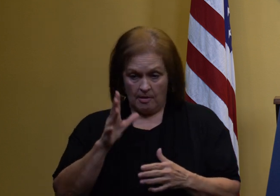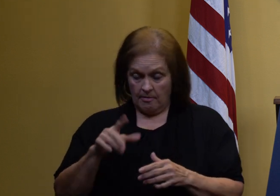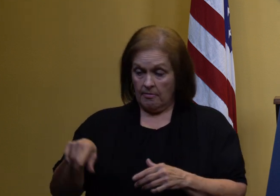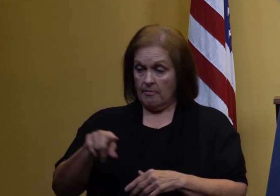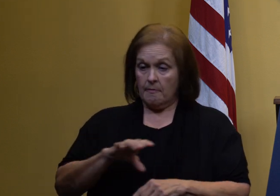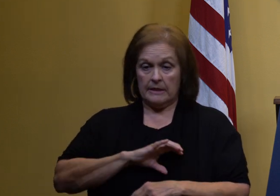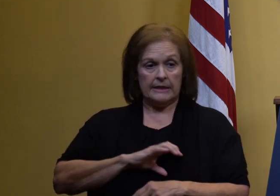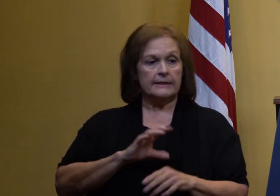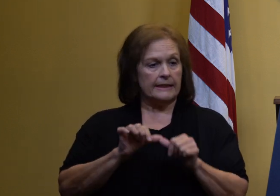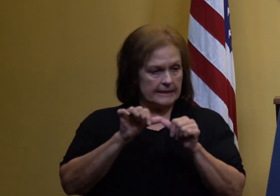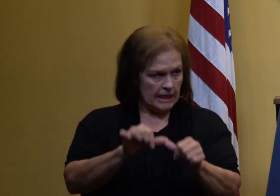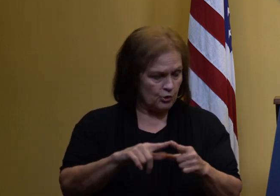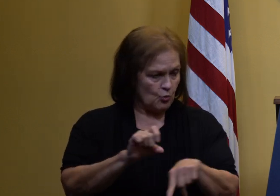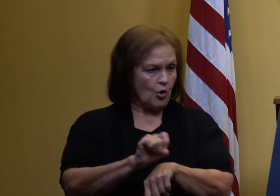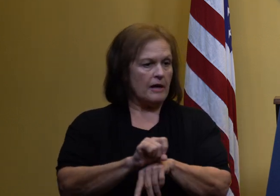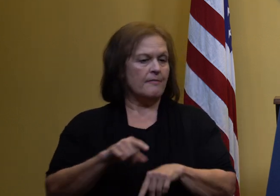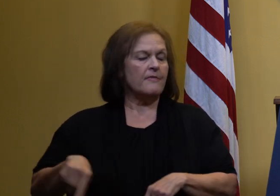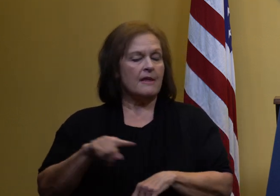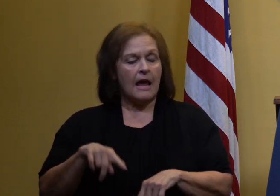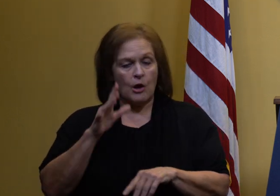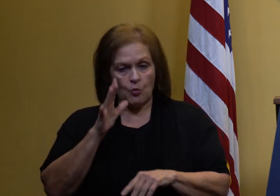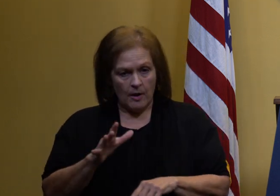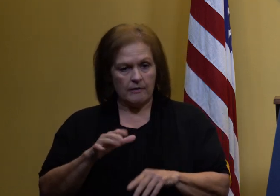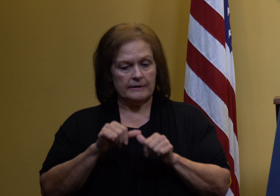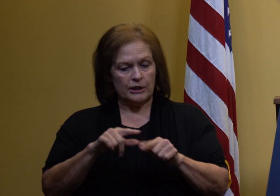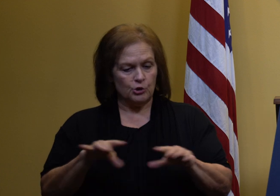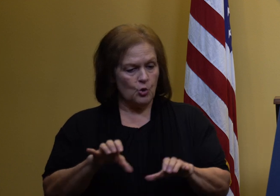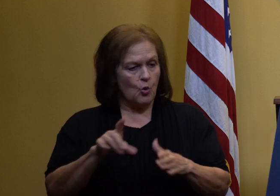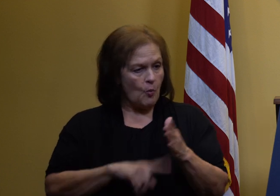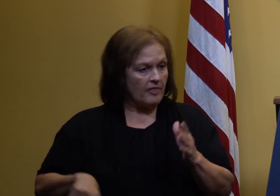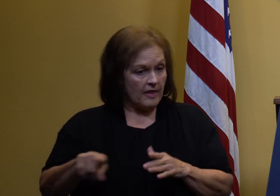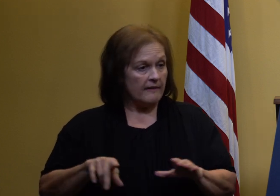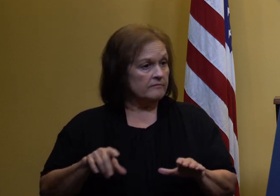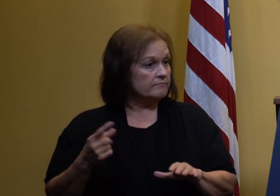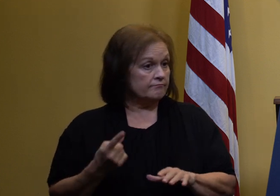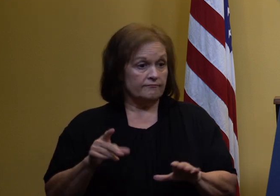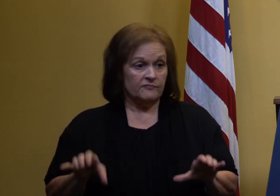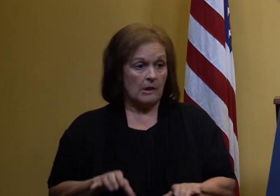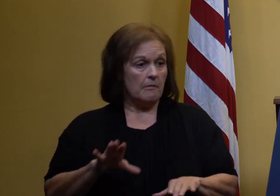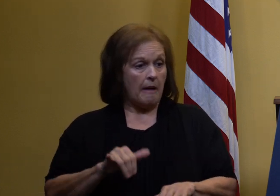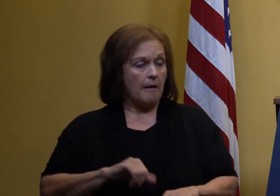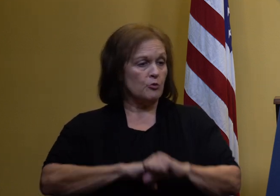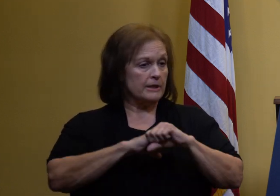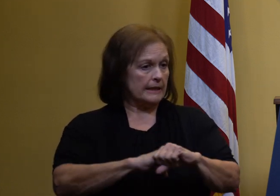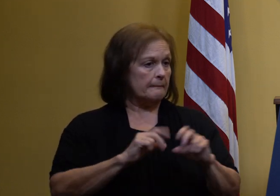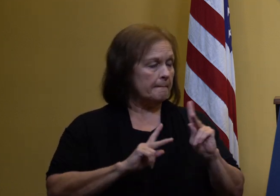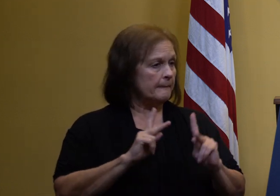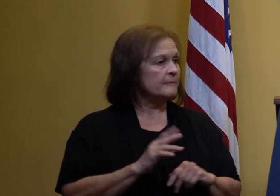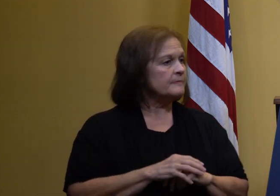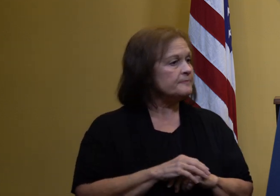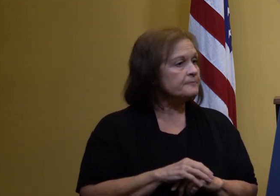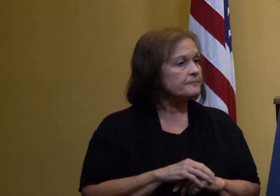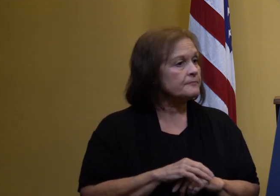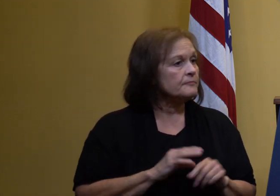up and continue to demonstrate what they've always done, protecting this community. Cassie, with WDSU